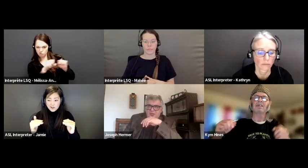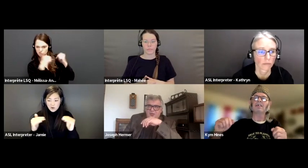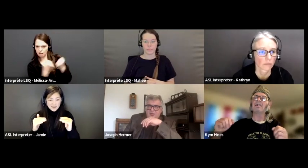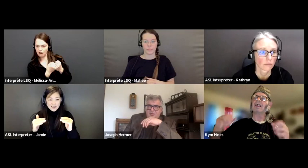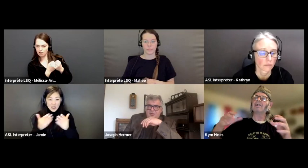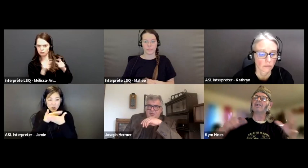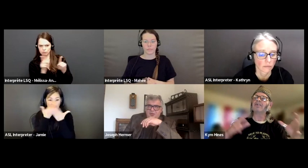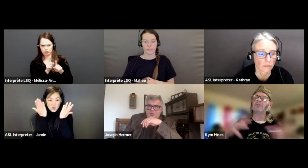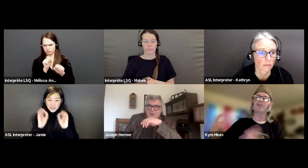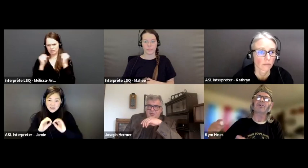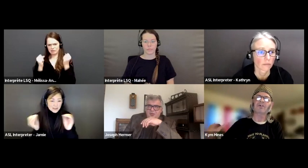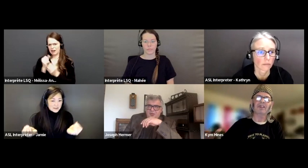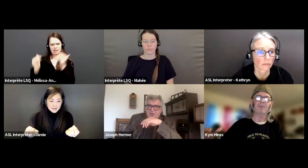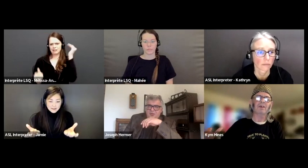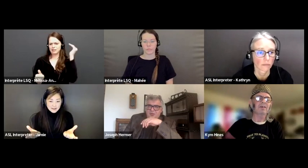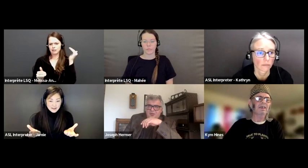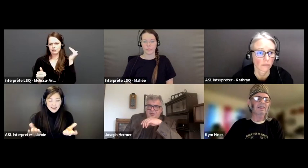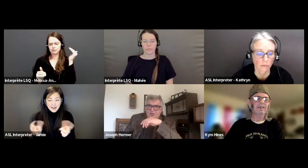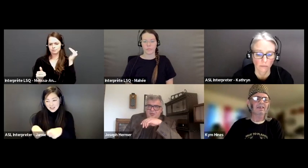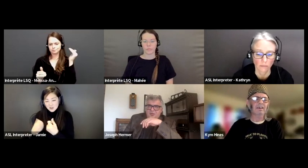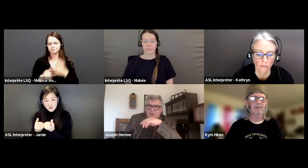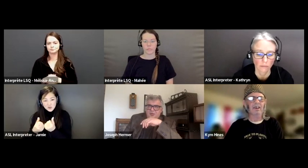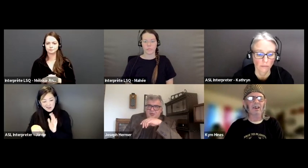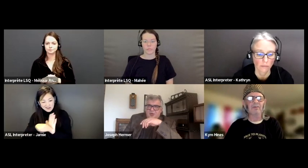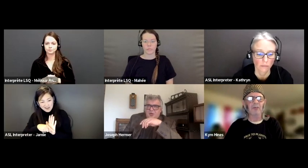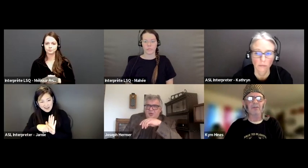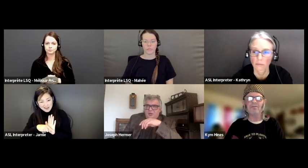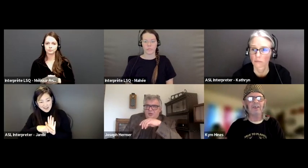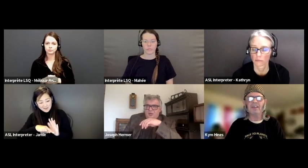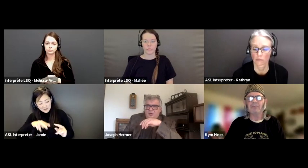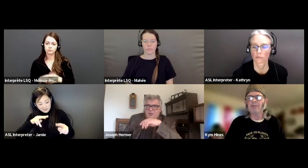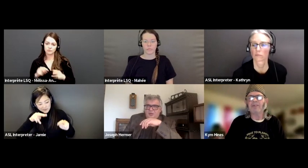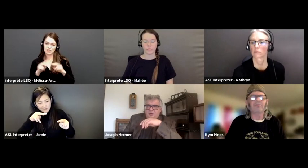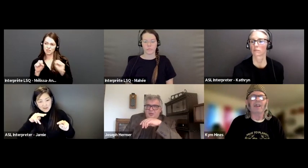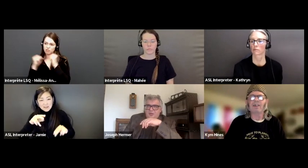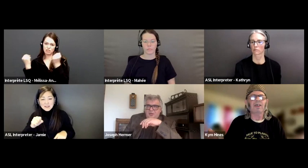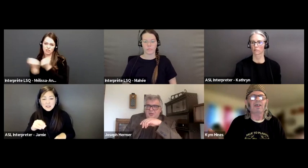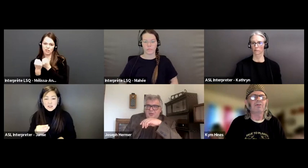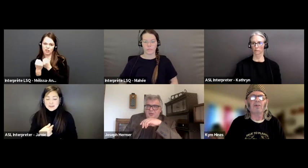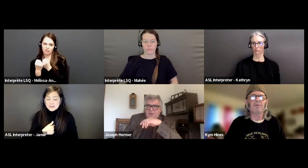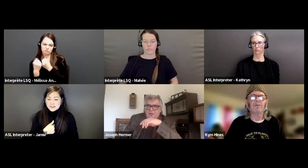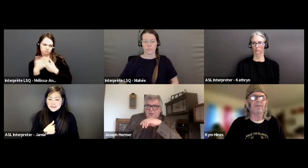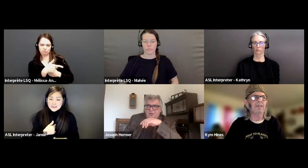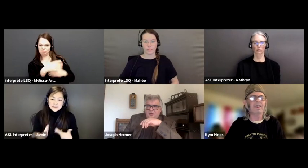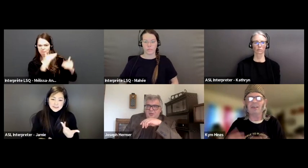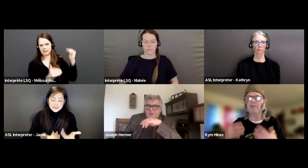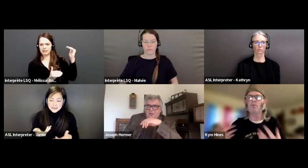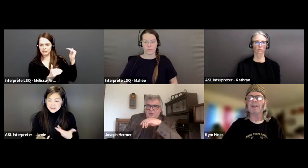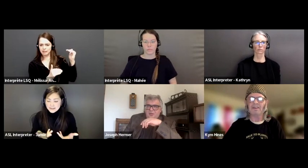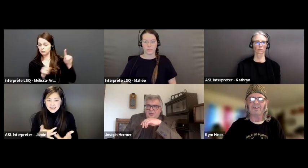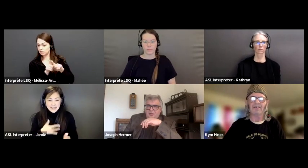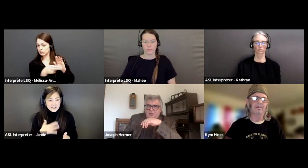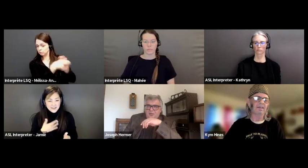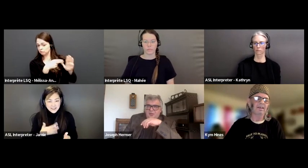social equality and this thing with social stigma. And I've been feeling, and maybe it's radical, I don't know, but I've been feeling like, and I've